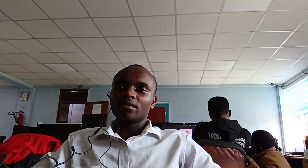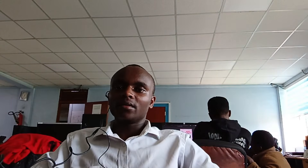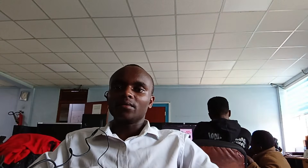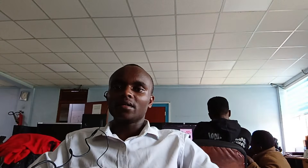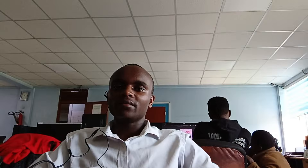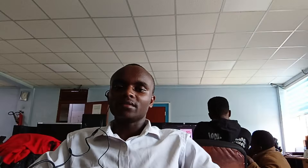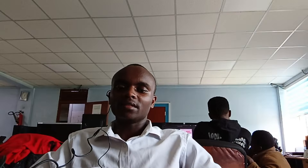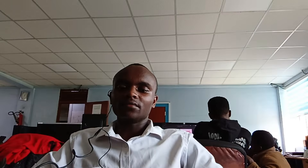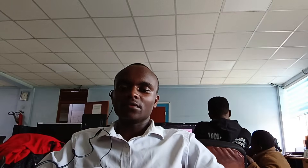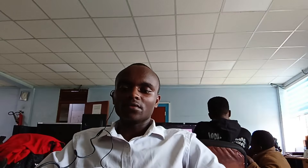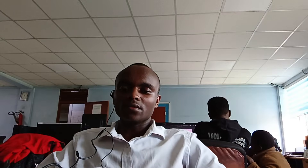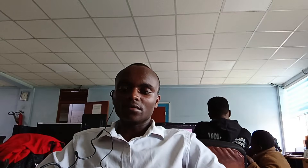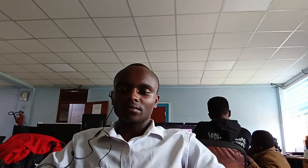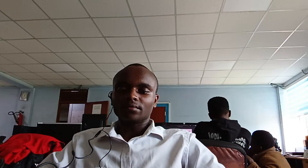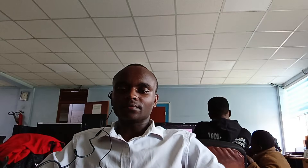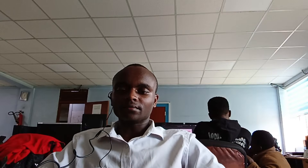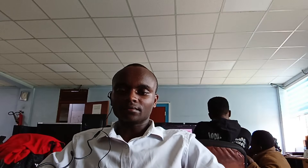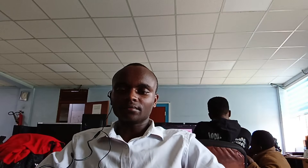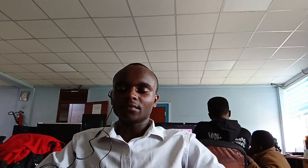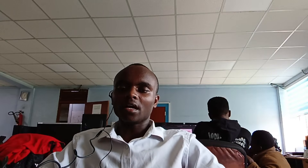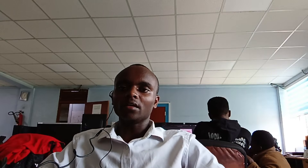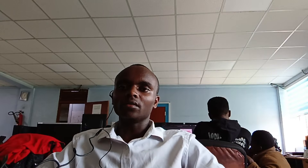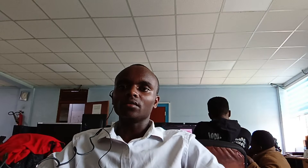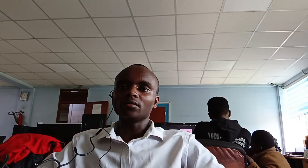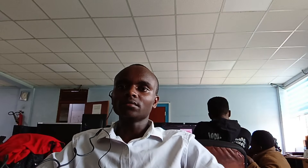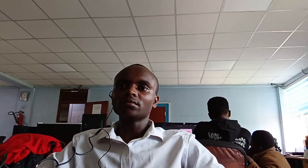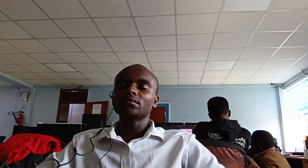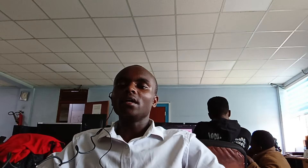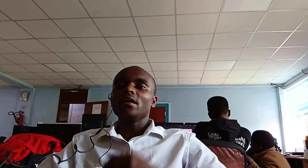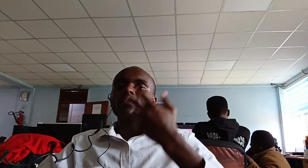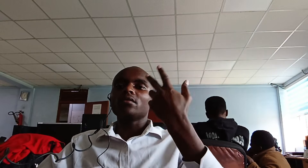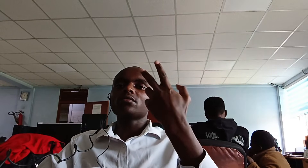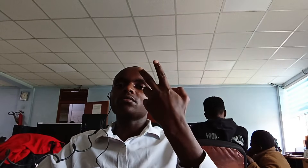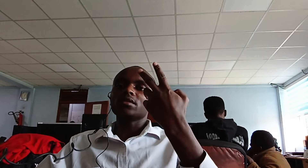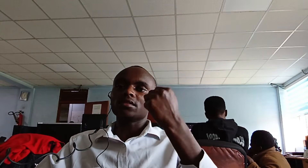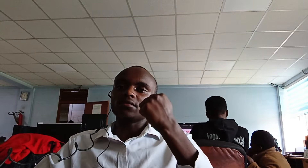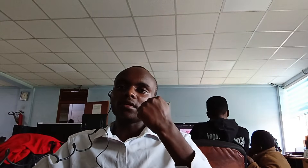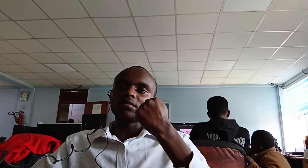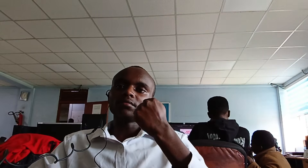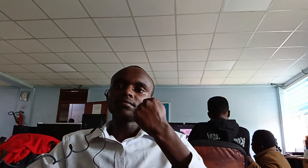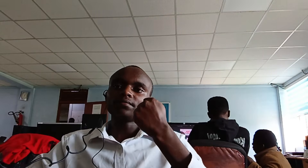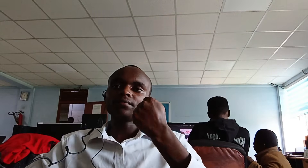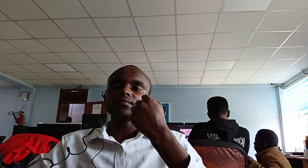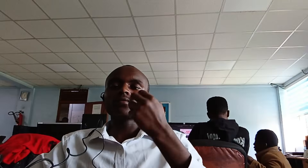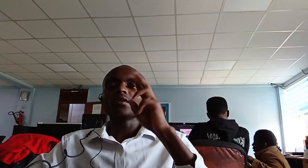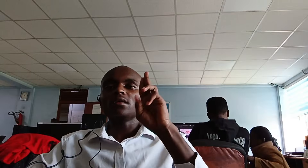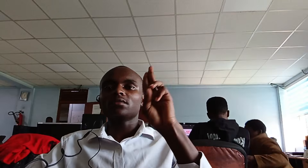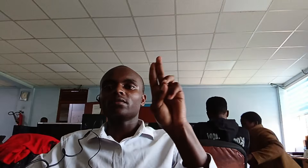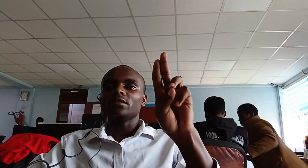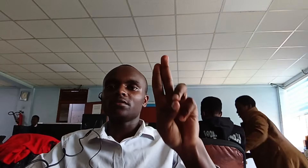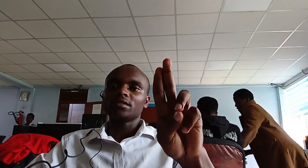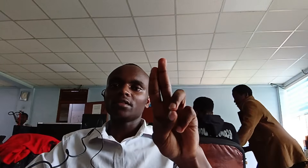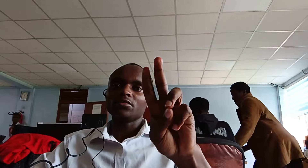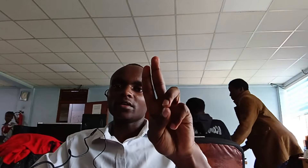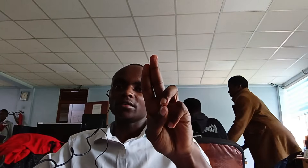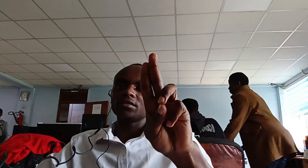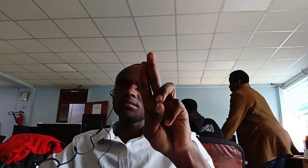Okay, we have the sign for uncle. There are also two signs for uncle. So we're using